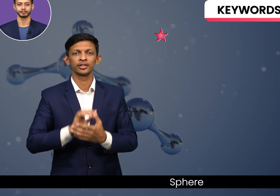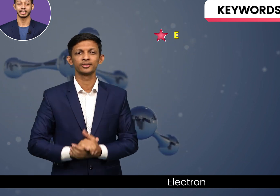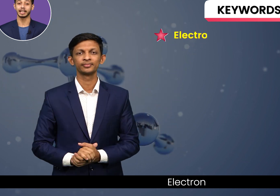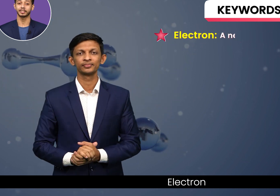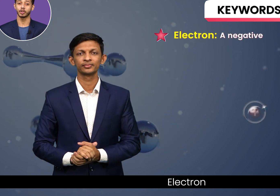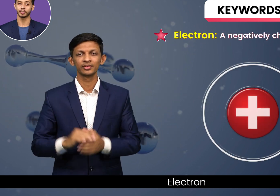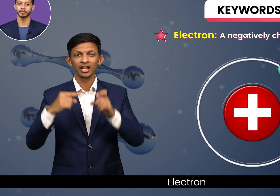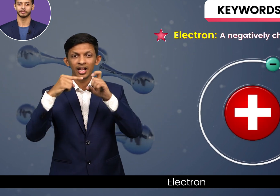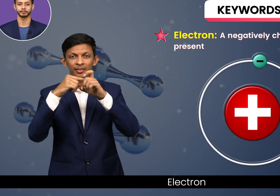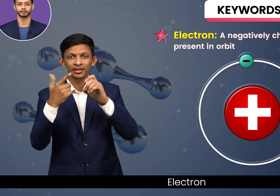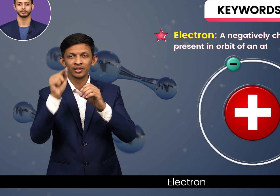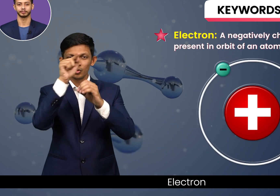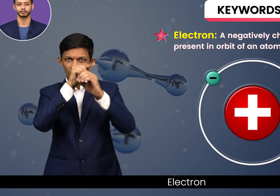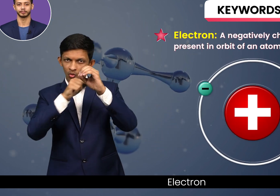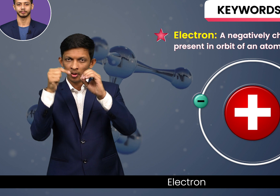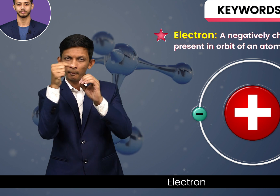Electron,